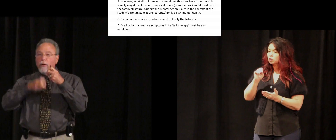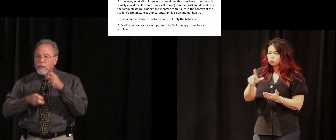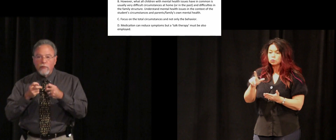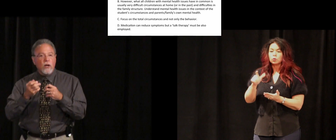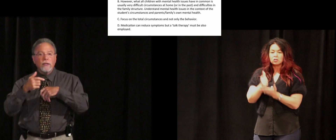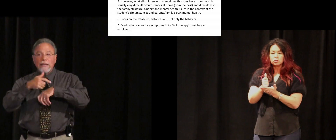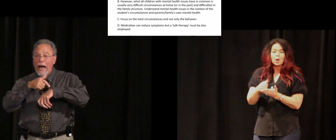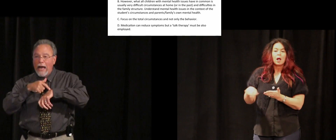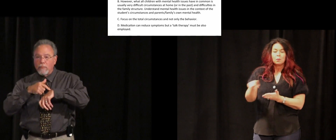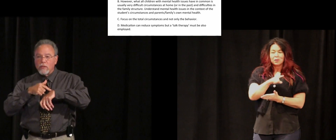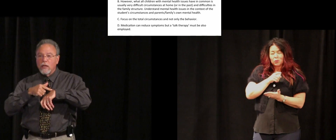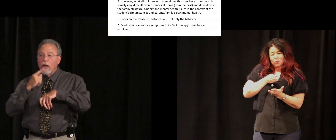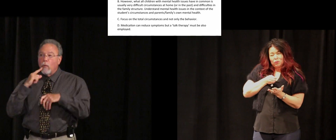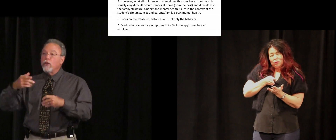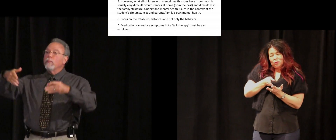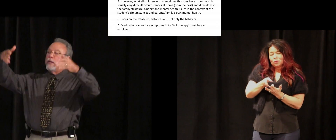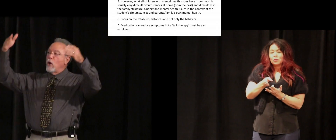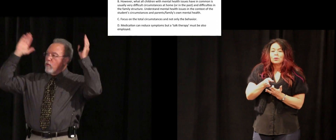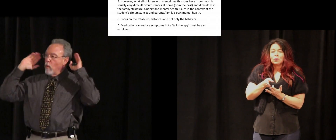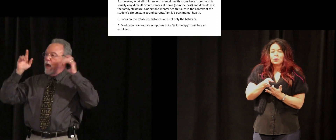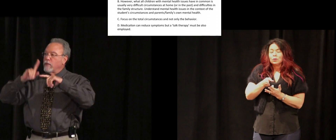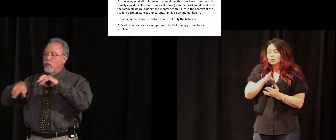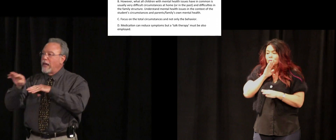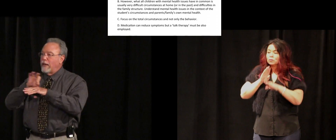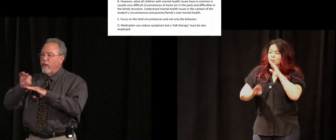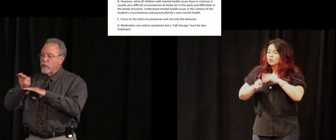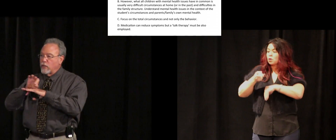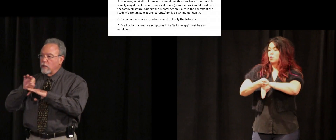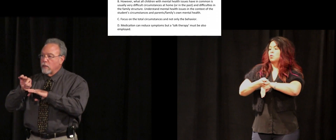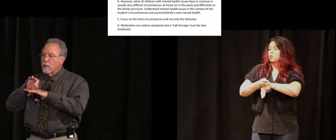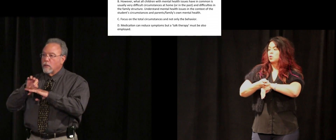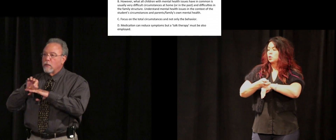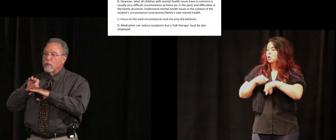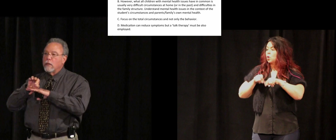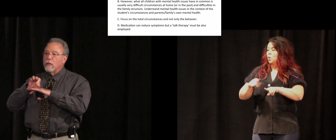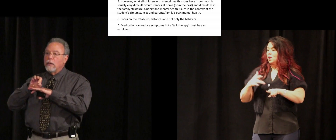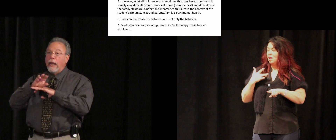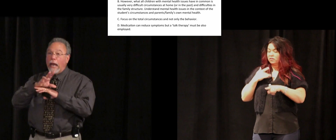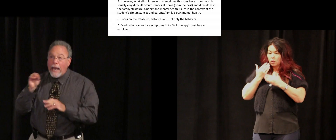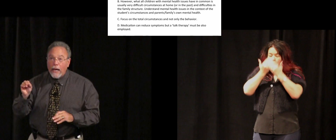So help students process the emotions and then learn self-help.